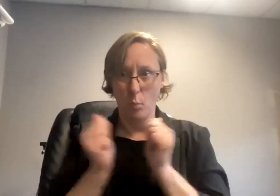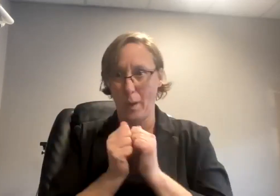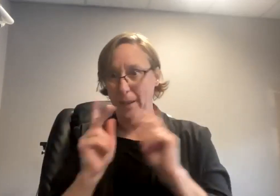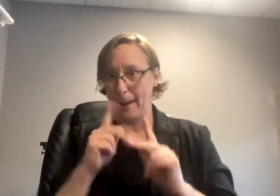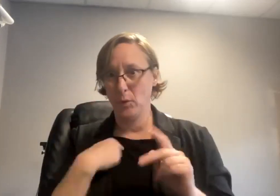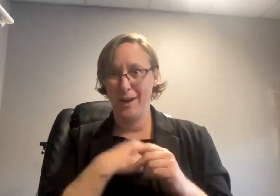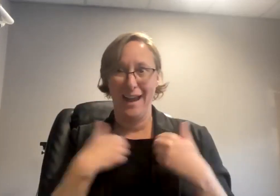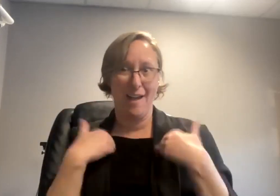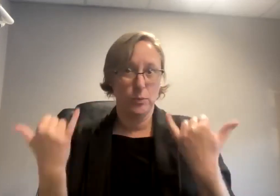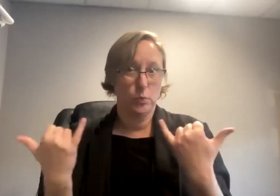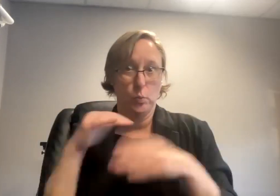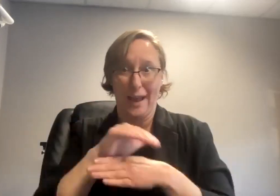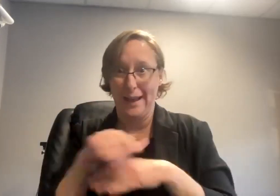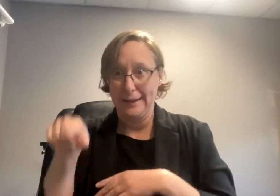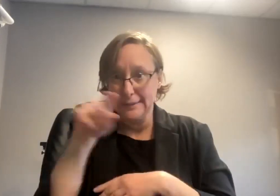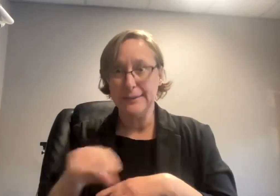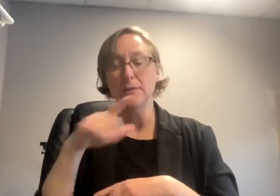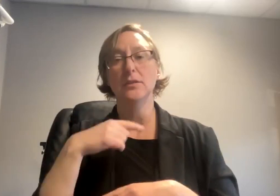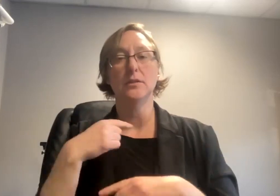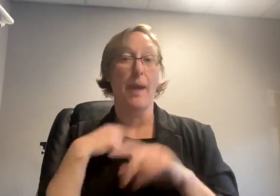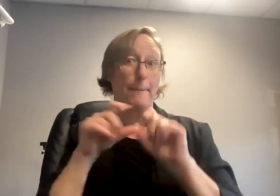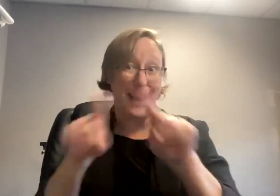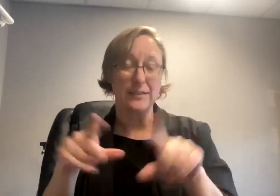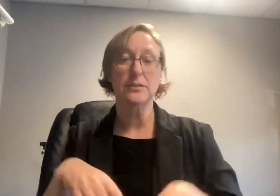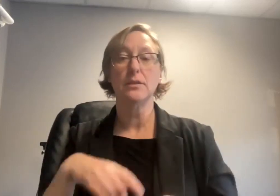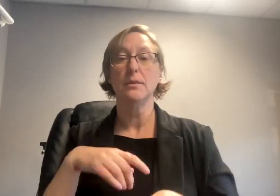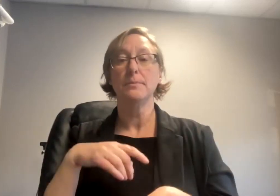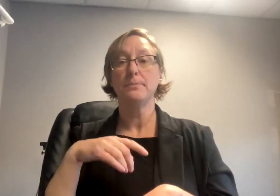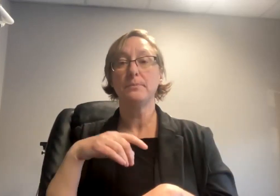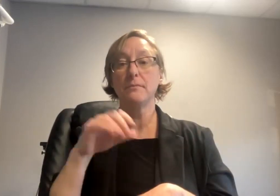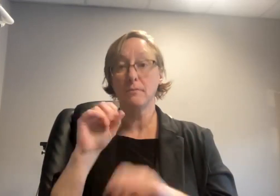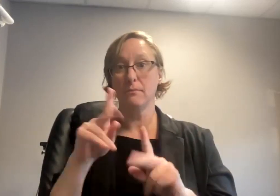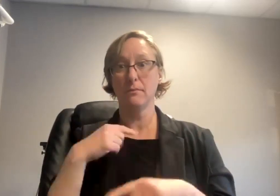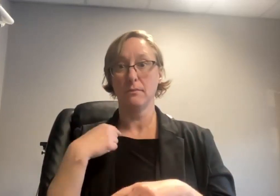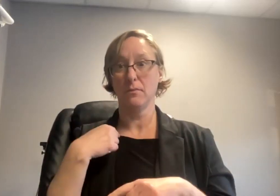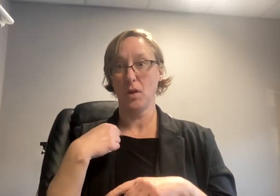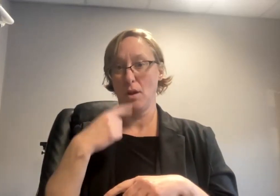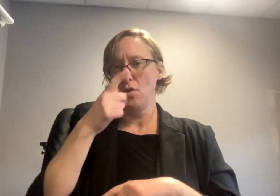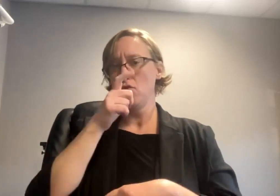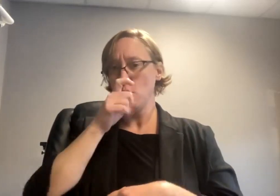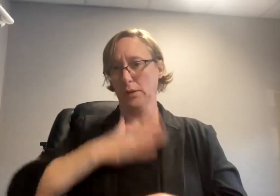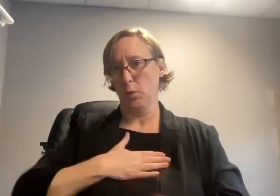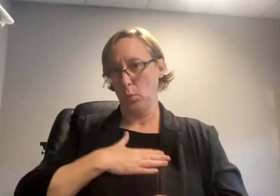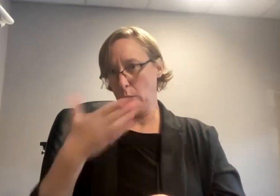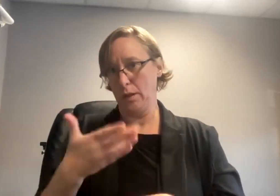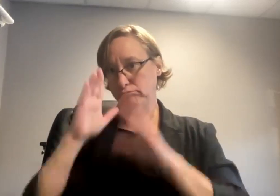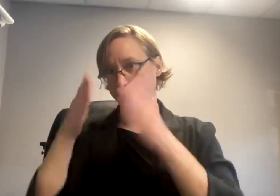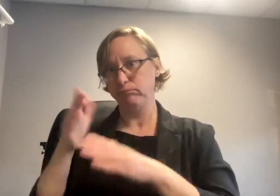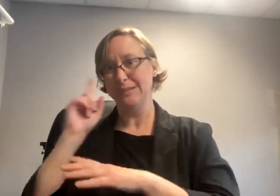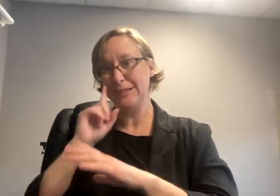great. So right now, with people that we have here with us this evening on the